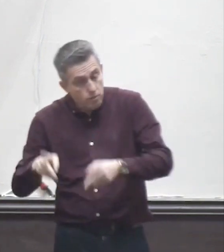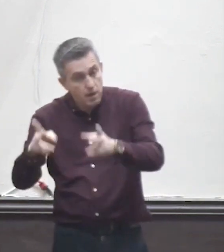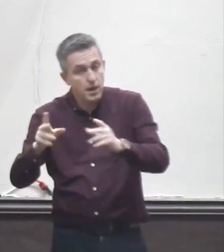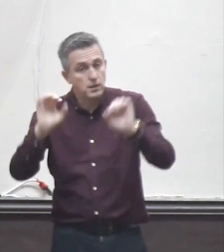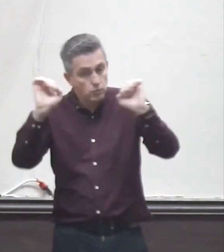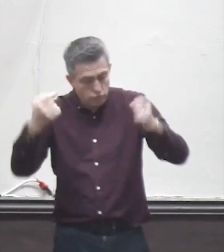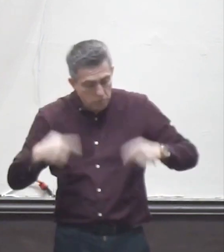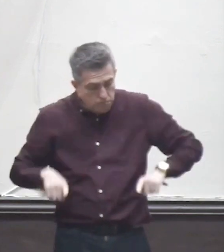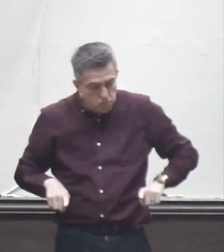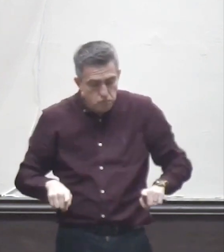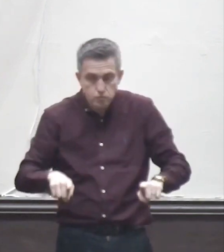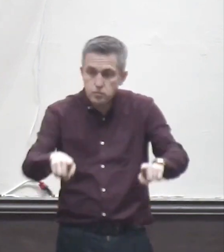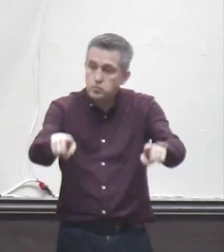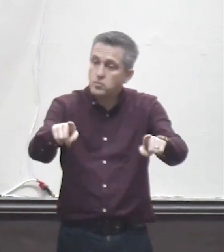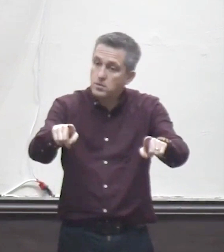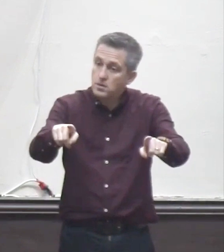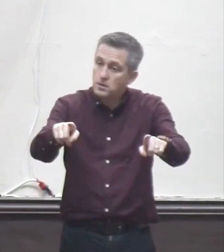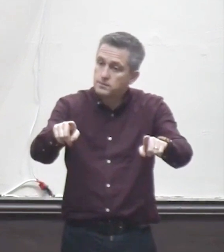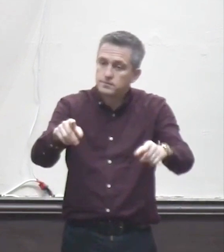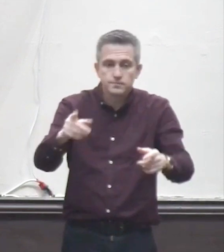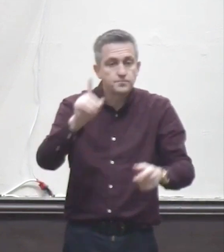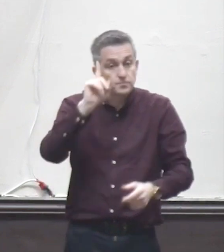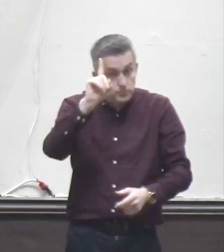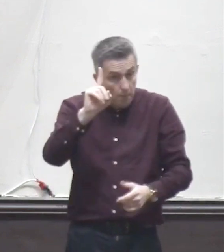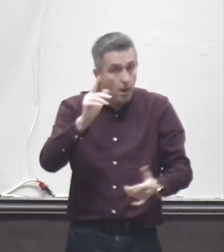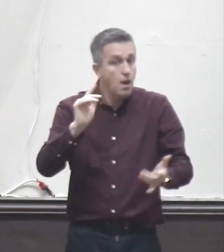own religion. But sometimes,